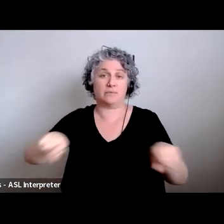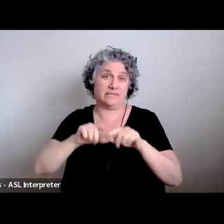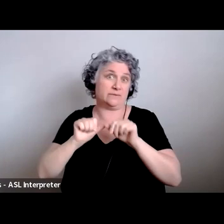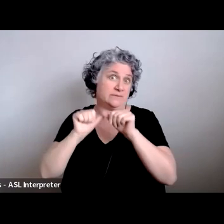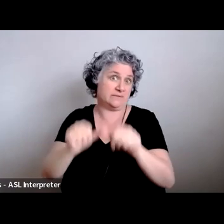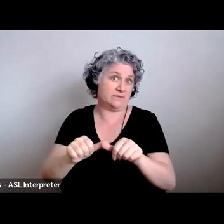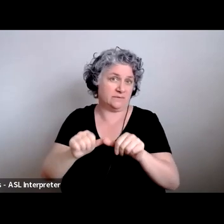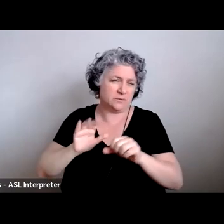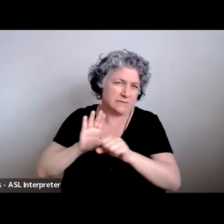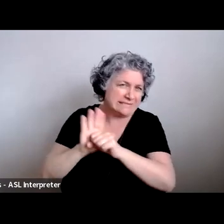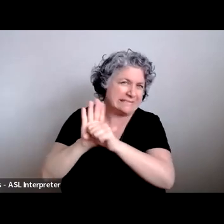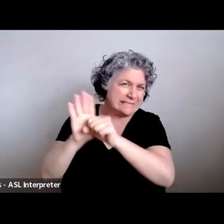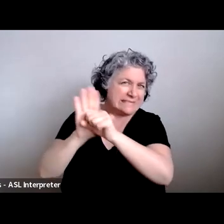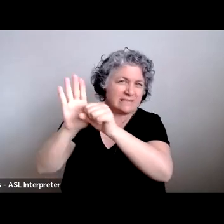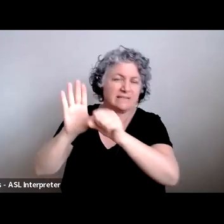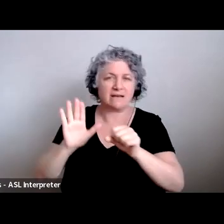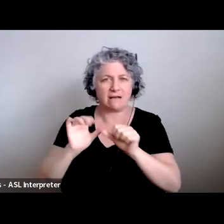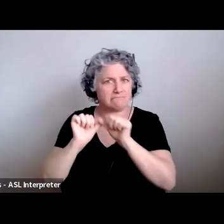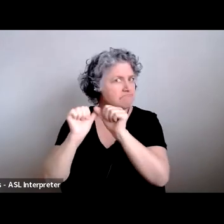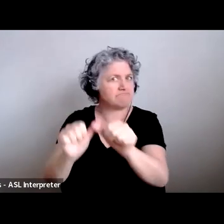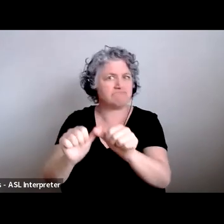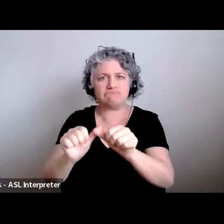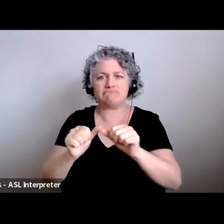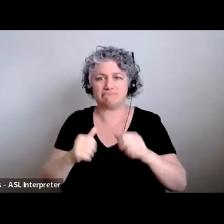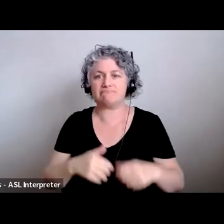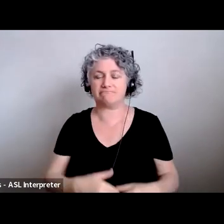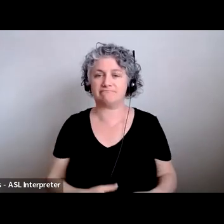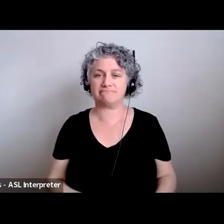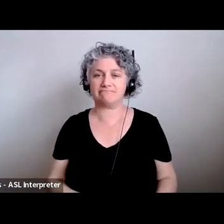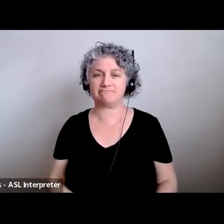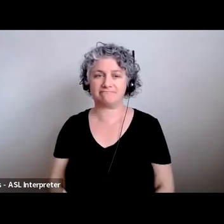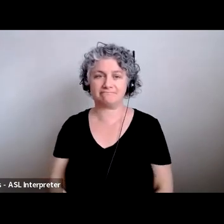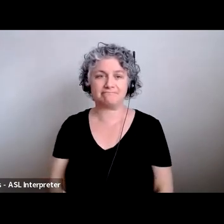to push and go further with.